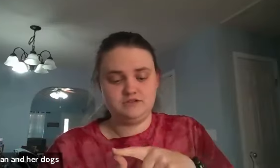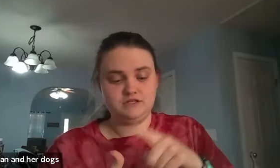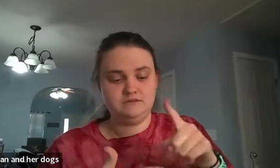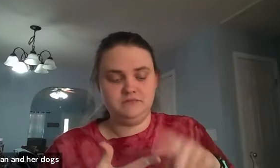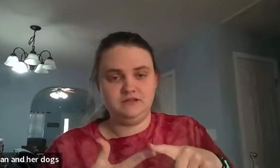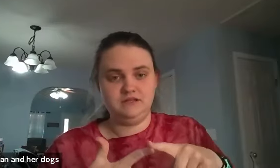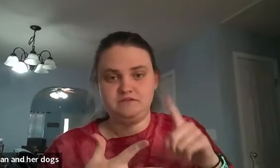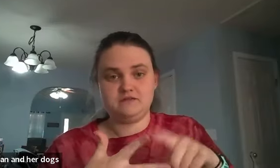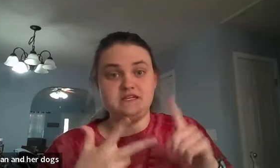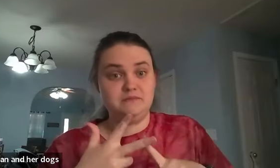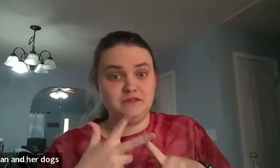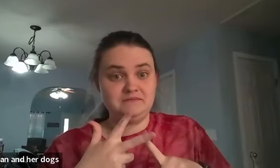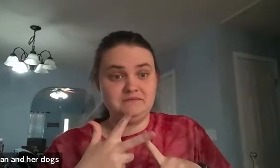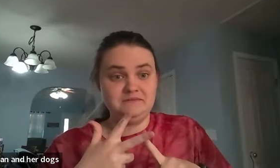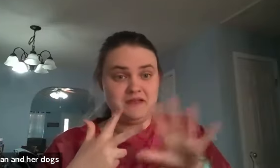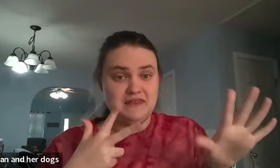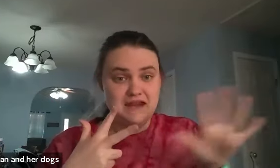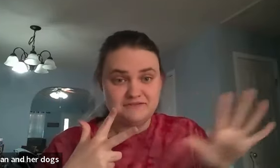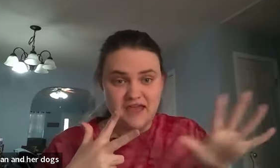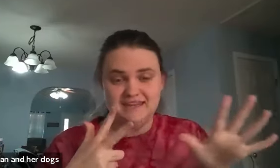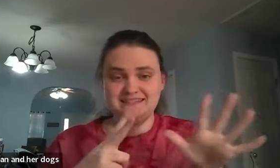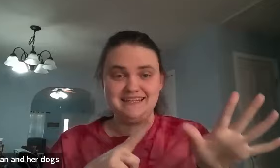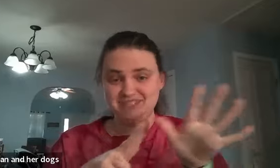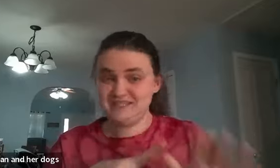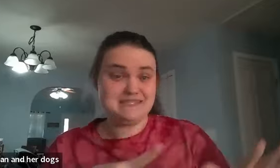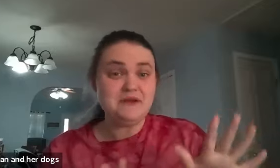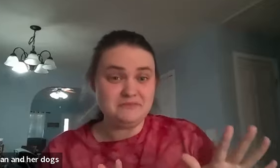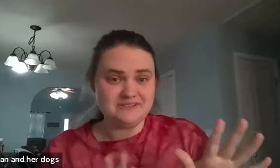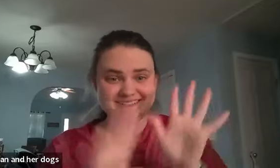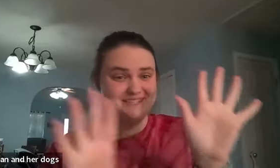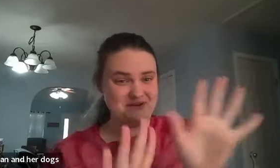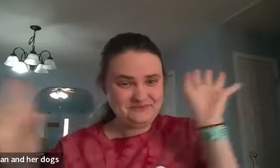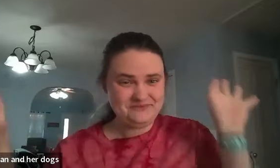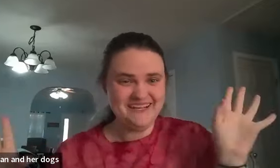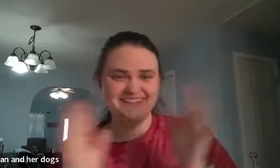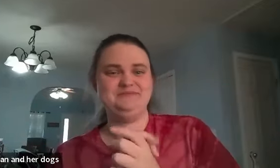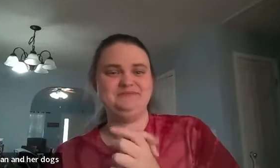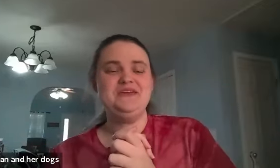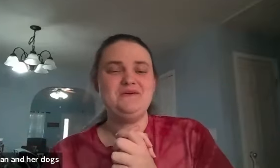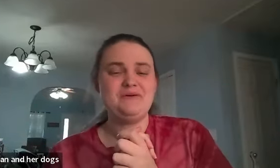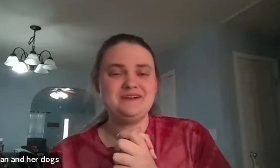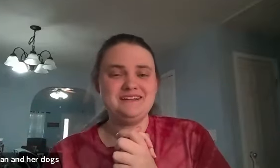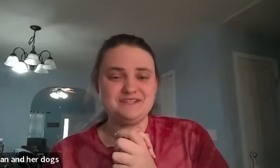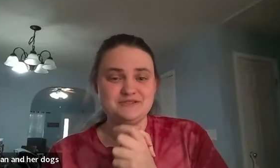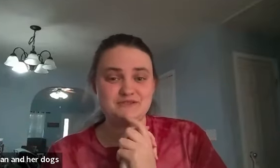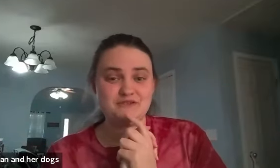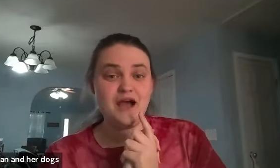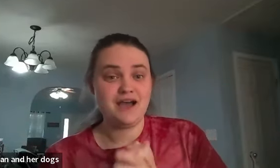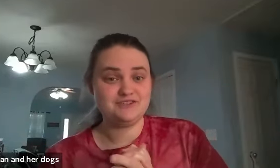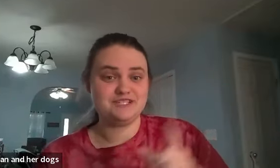100, million, 1,000, and 1,000,000. And then after that, it's like just the same numbers. So what we're going to do, so for 100, what you